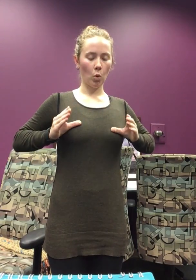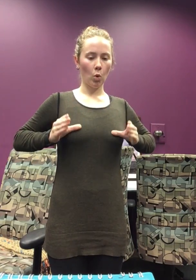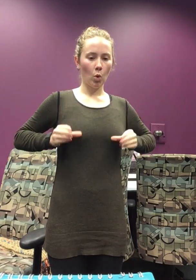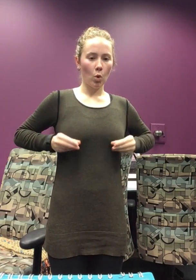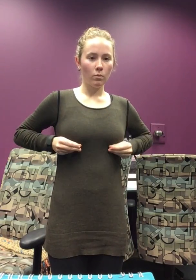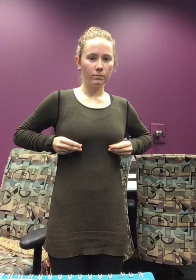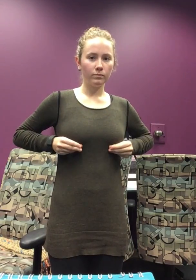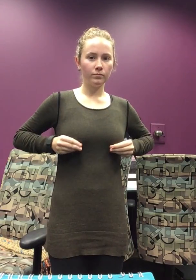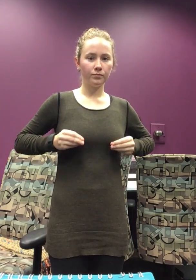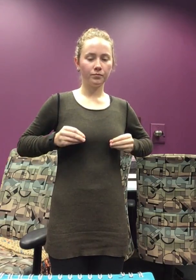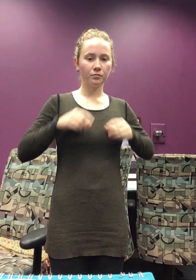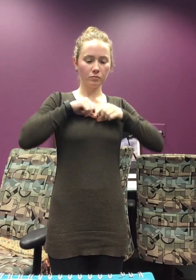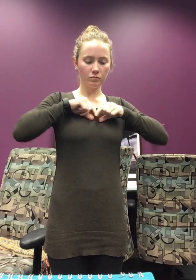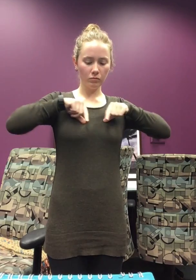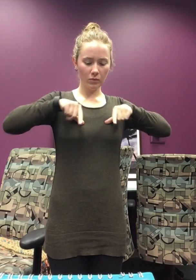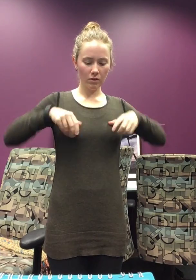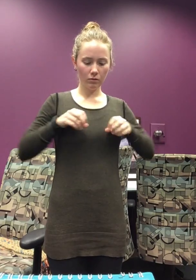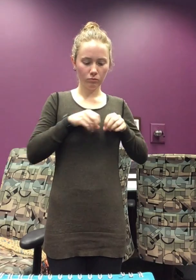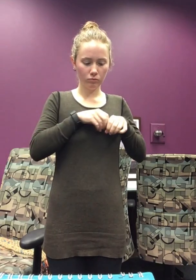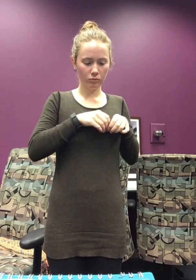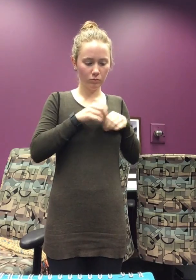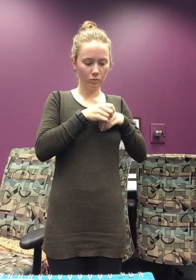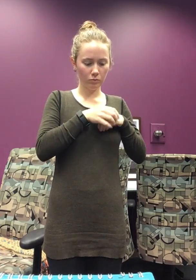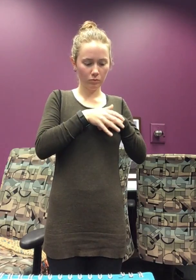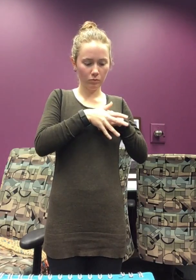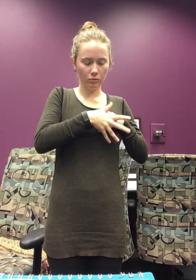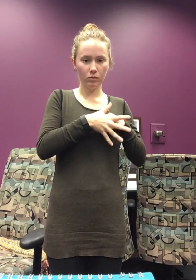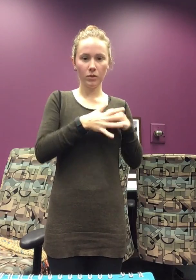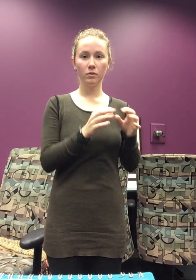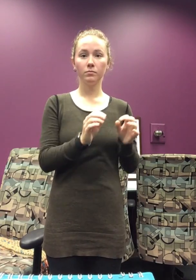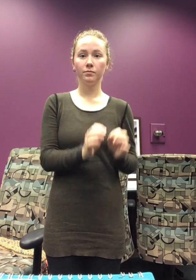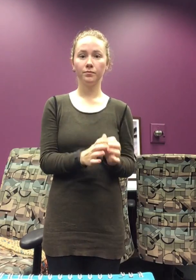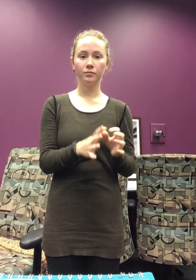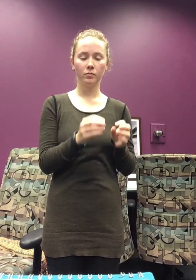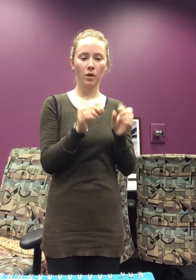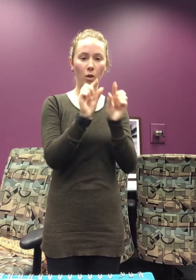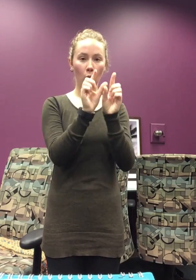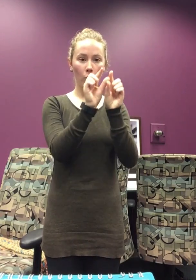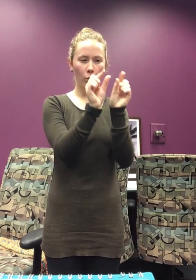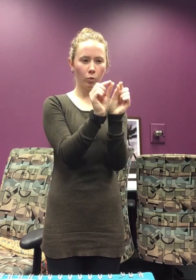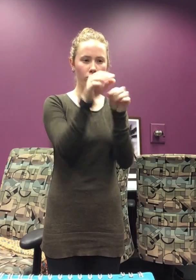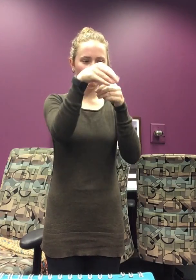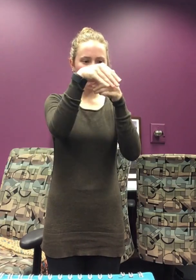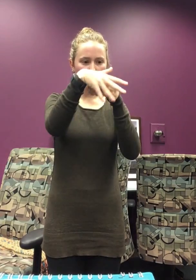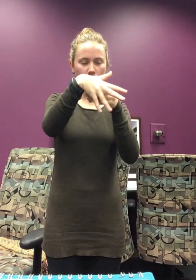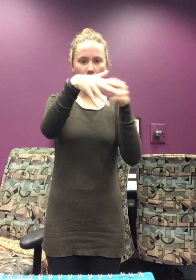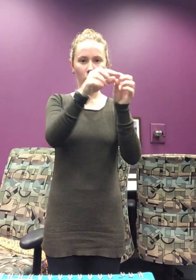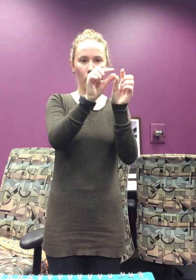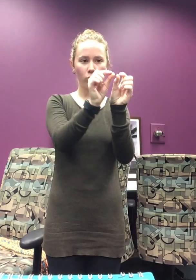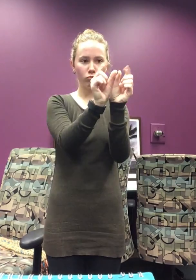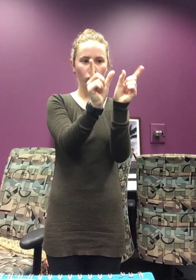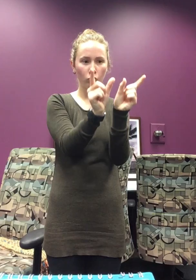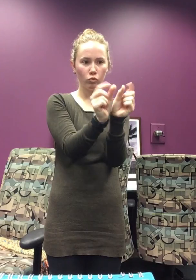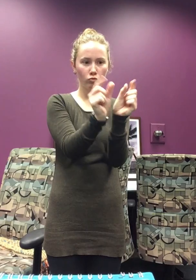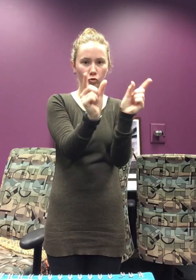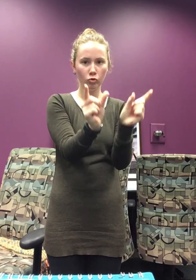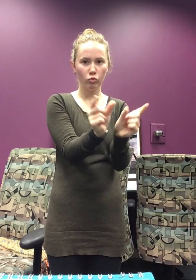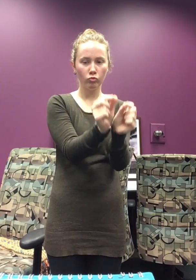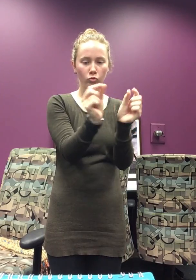the trachea divides into different branches, and those branches get smaller and smaller, and they end in air sacs. And the air